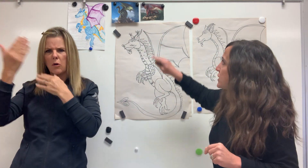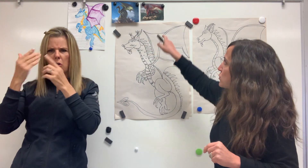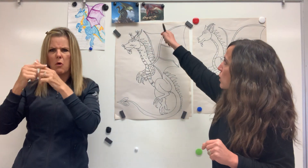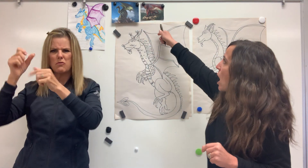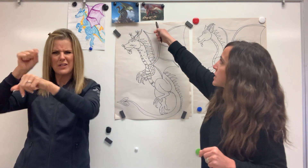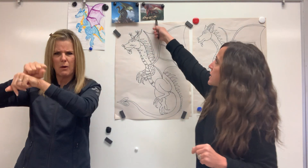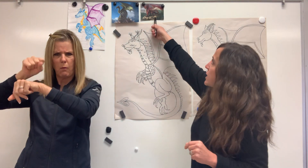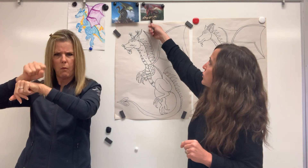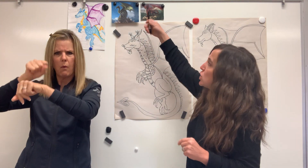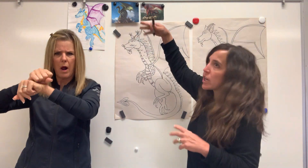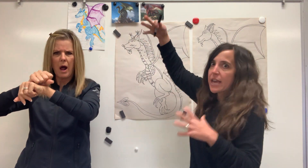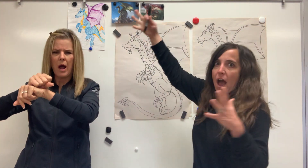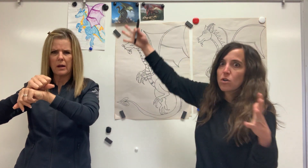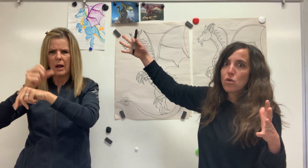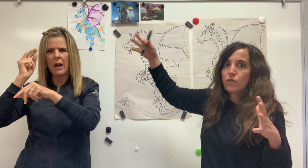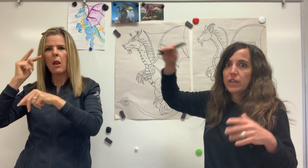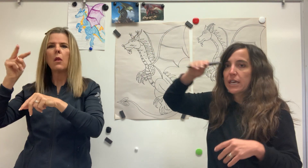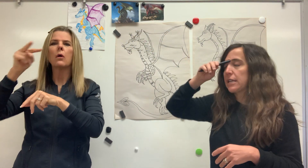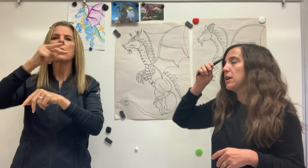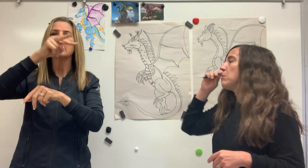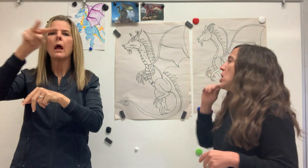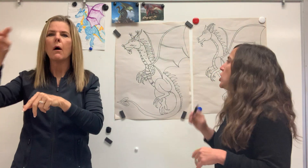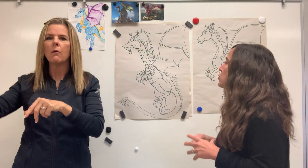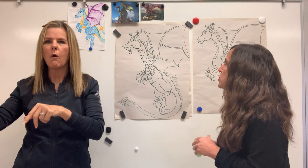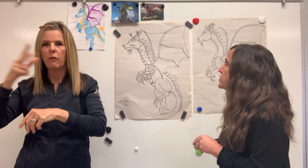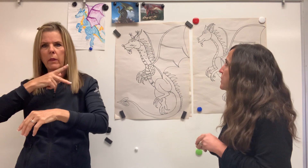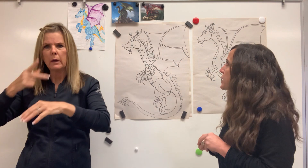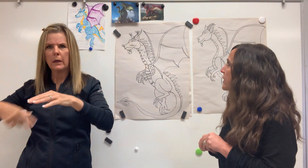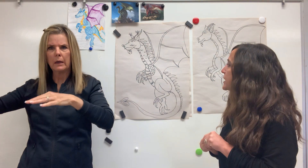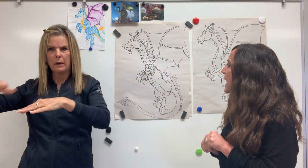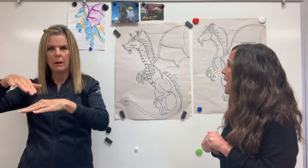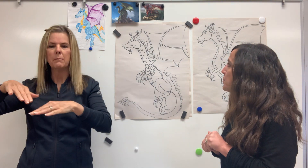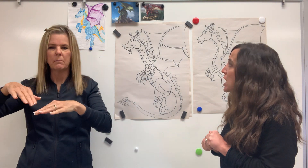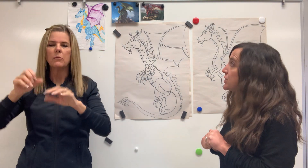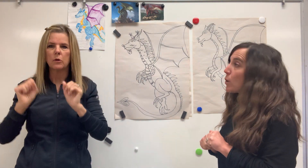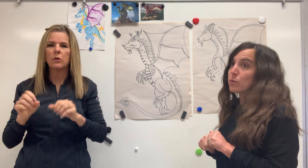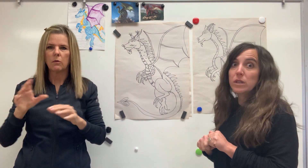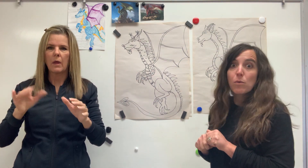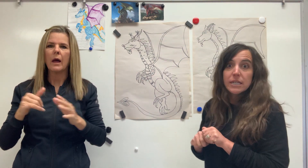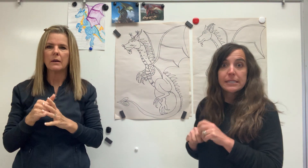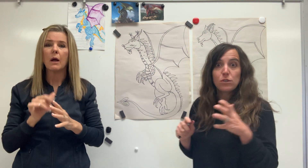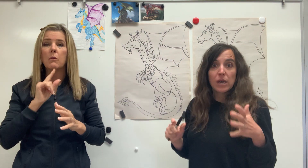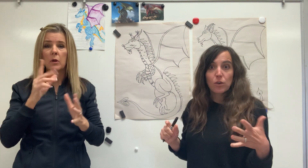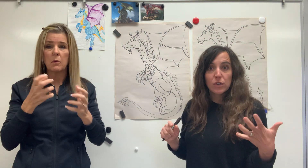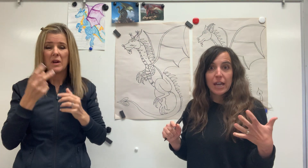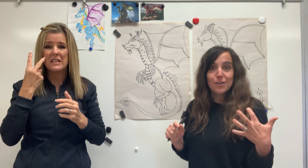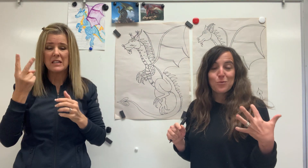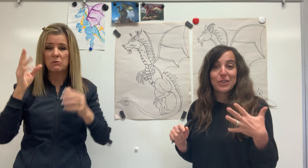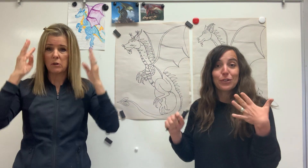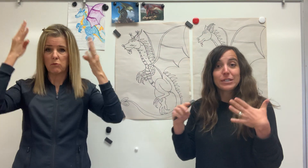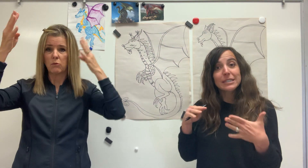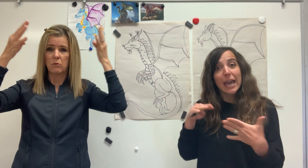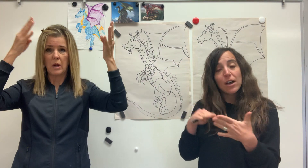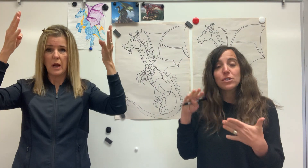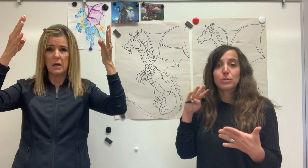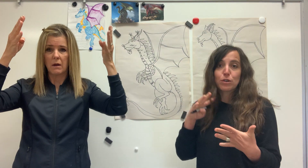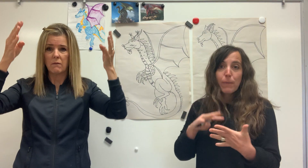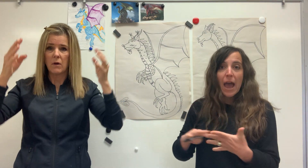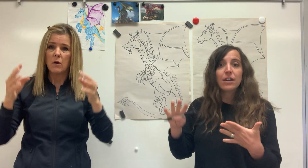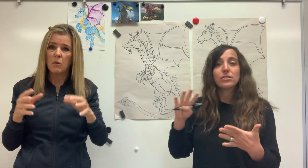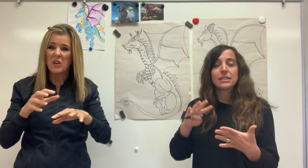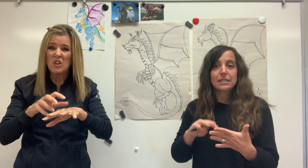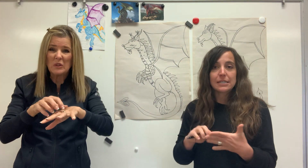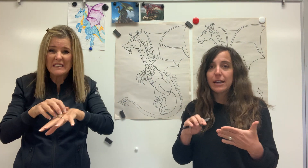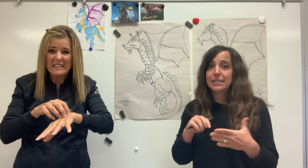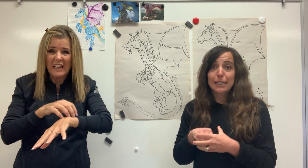are on these rocks kind of looking out over the kingdom. You could do something like that. So I really want to see you get creative with your scales, with